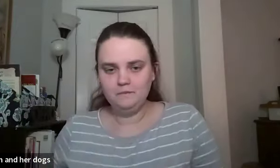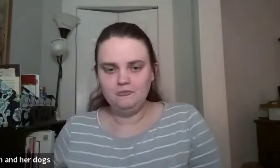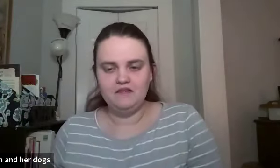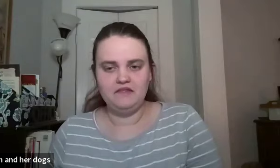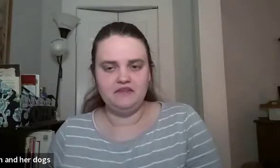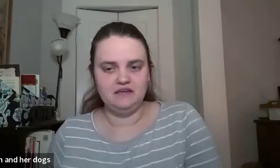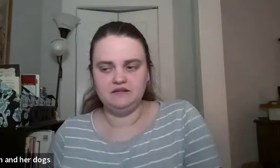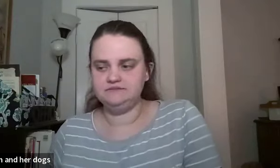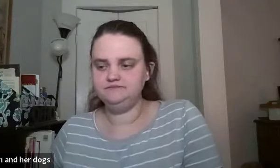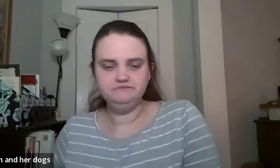think.